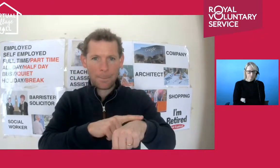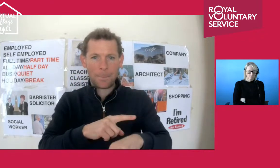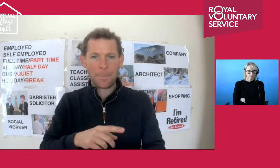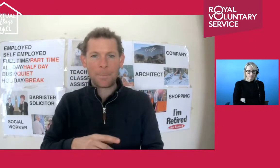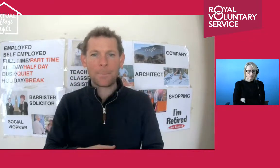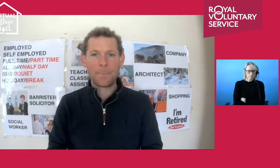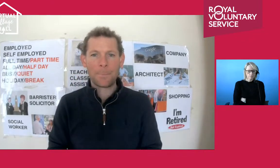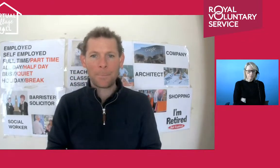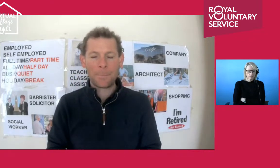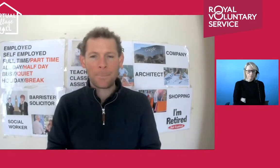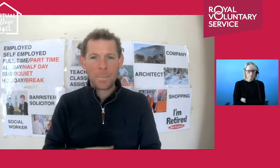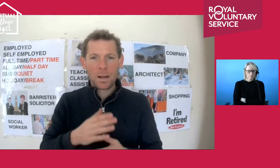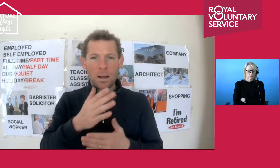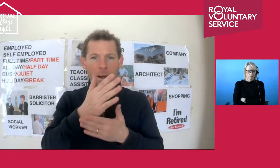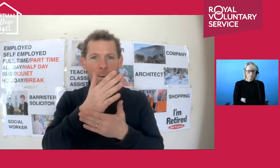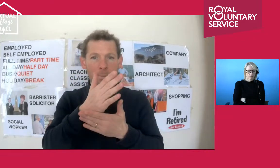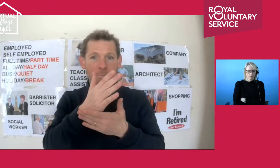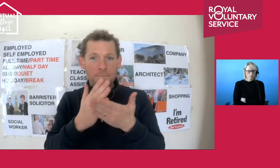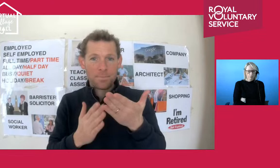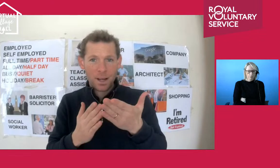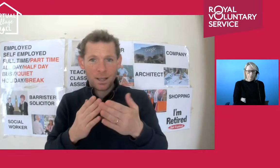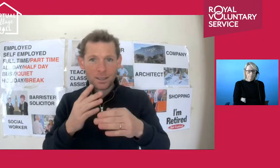full-time,